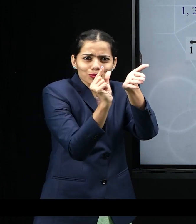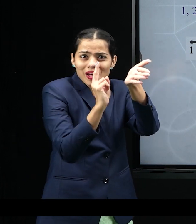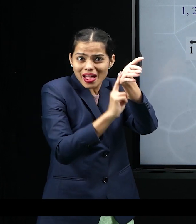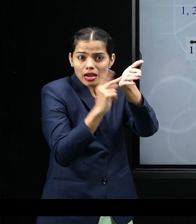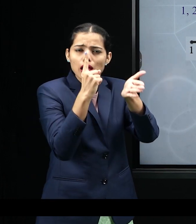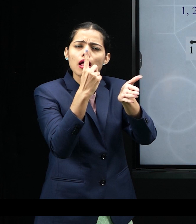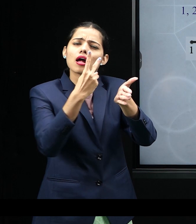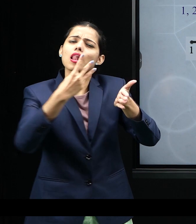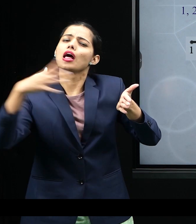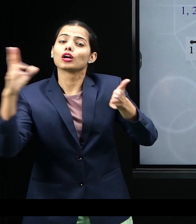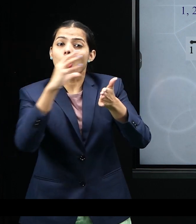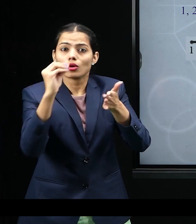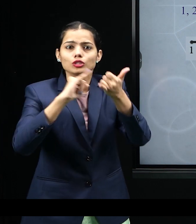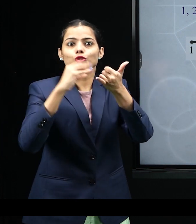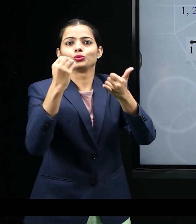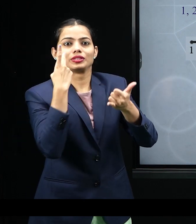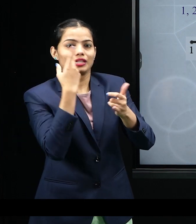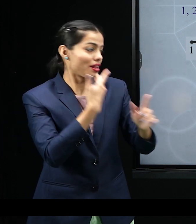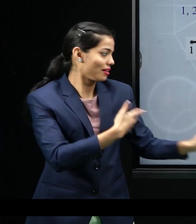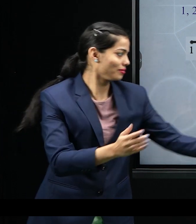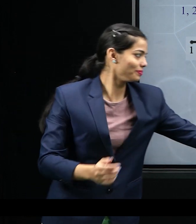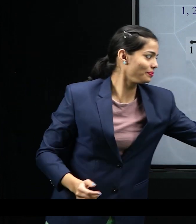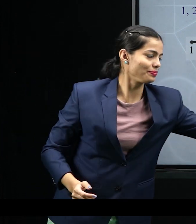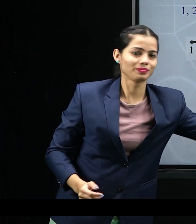1, 2, 3 and so on.